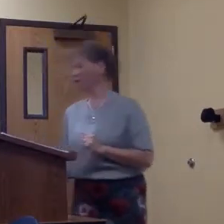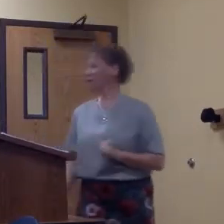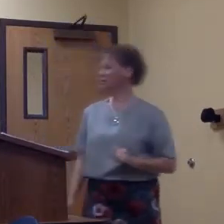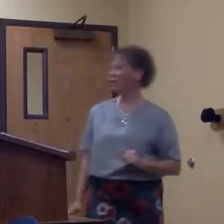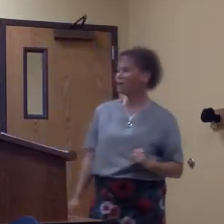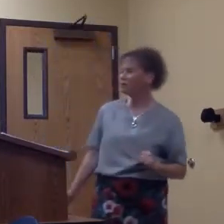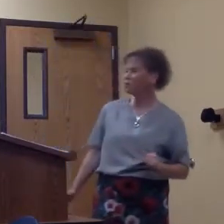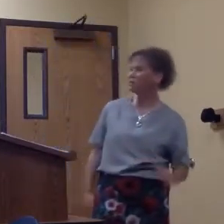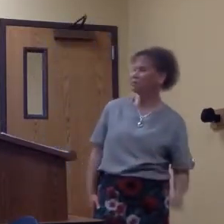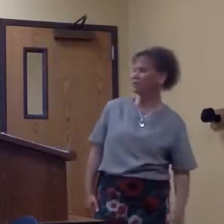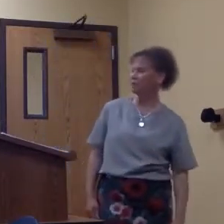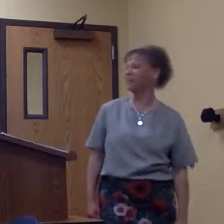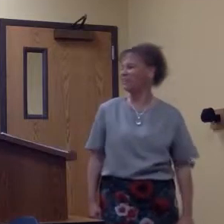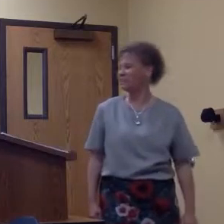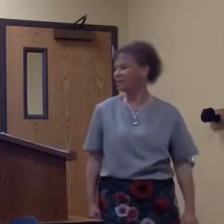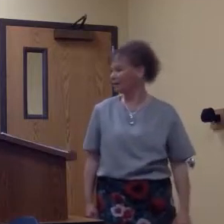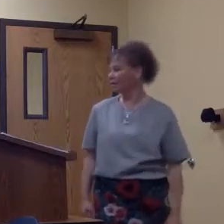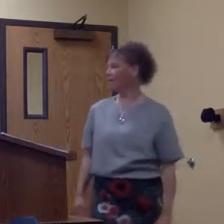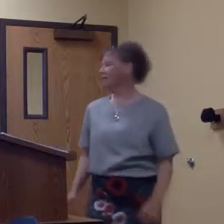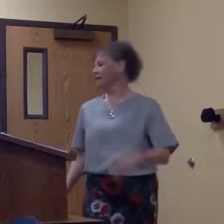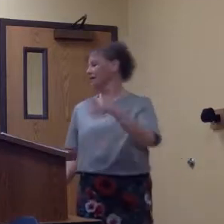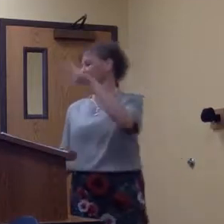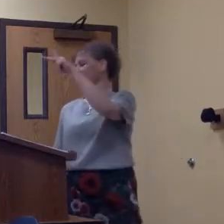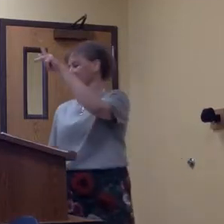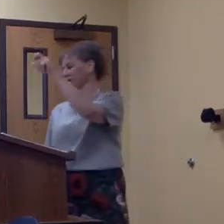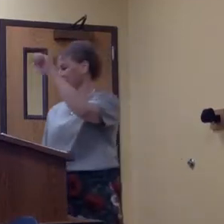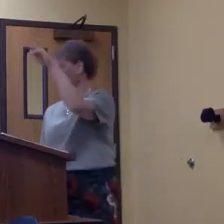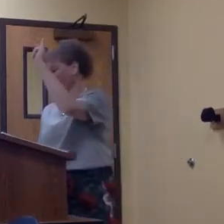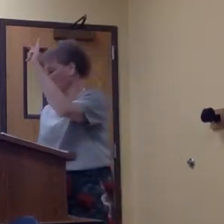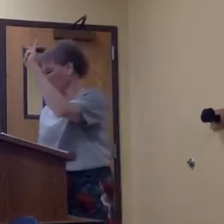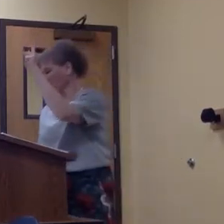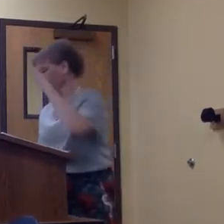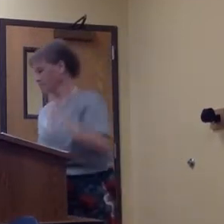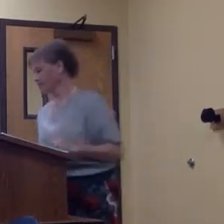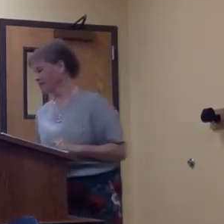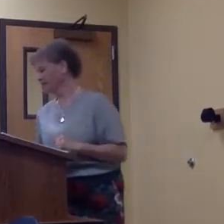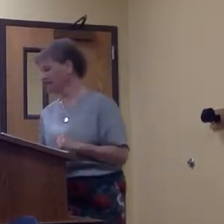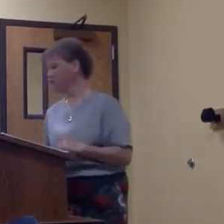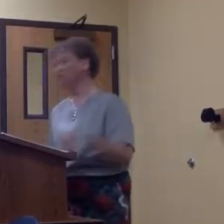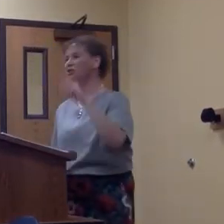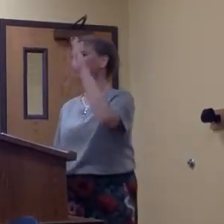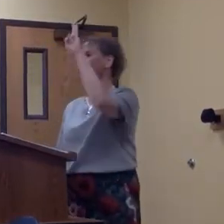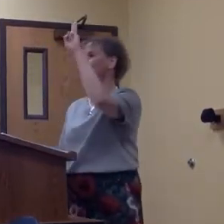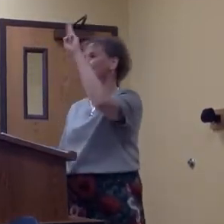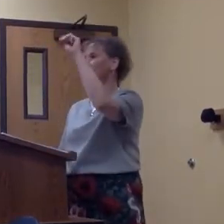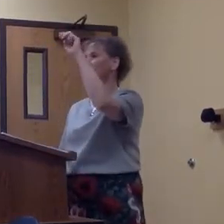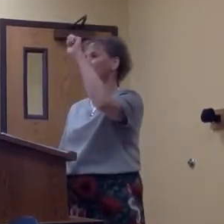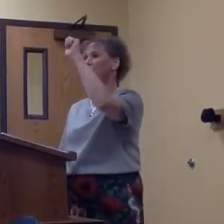Because what else would be? All right? The next one, too.